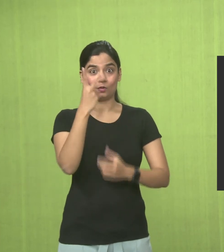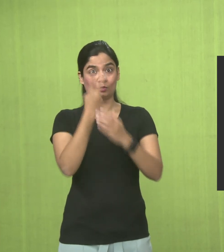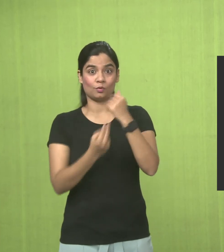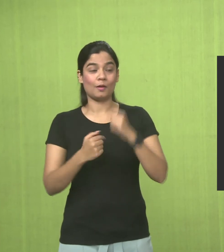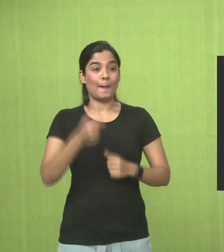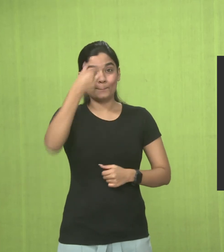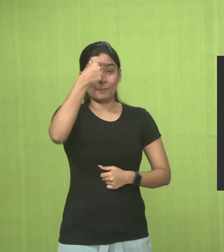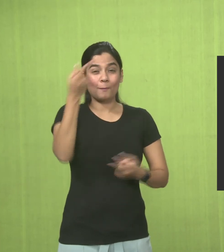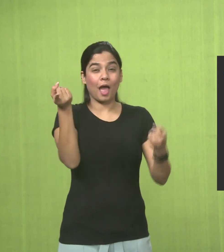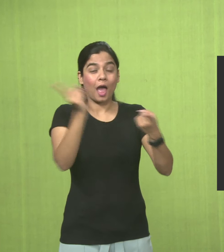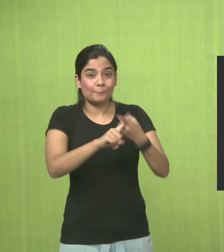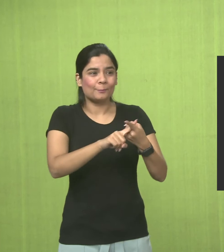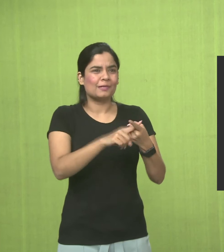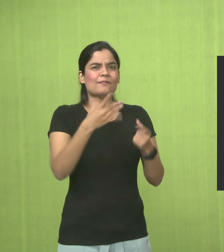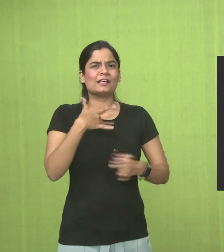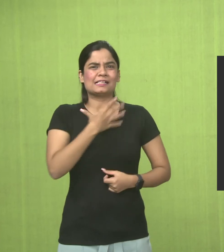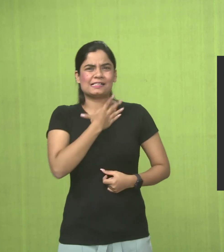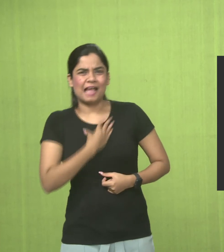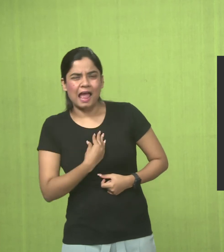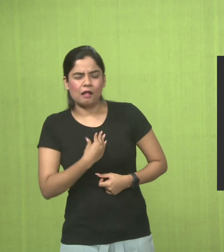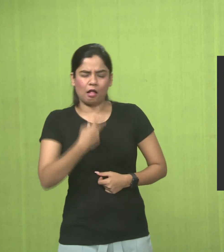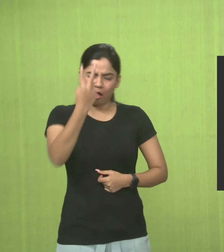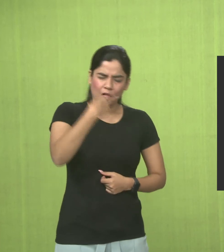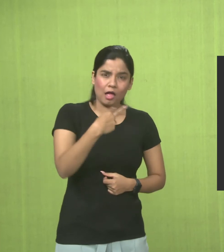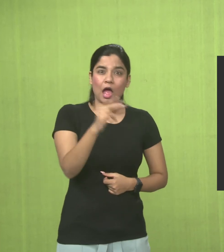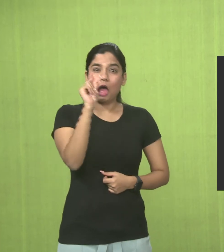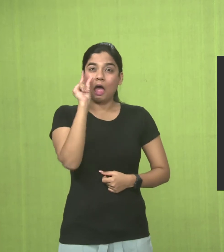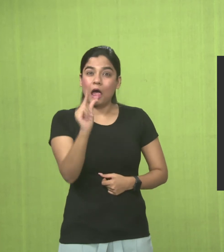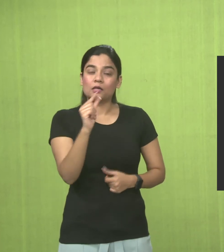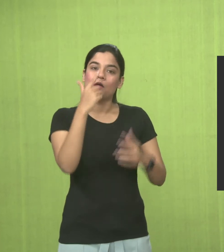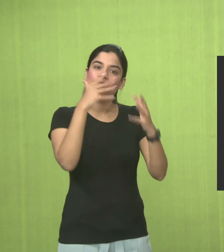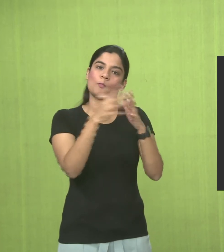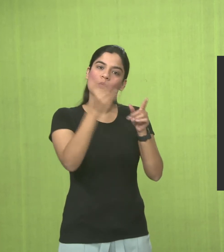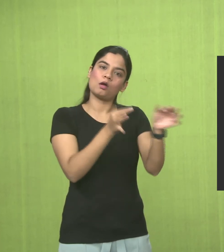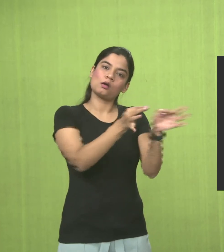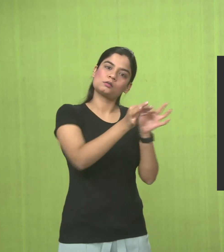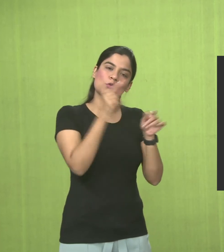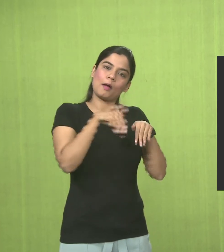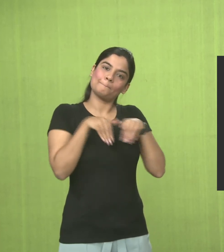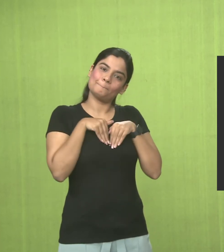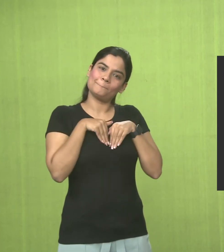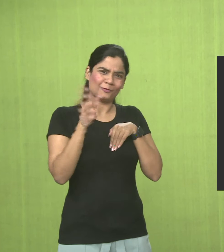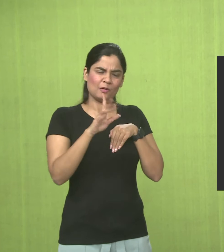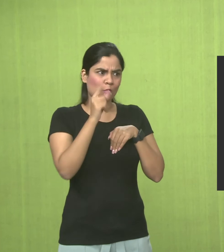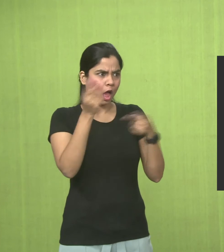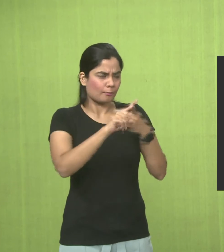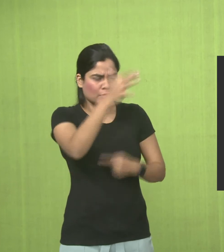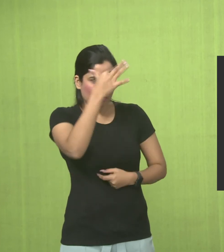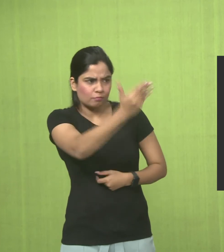In case of any problem or a family emergency, both have to work together in finding out